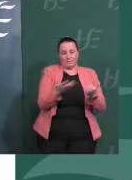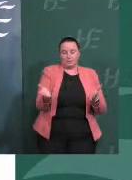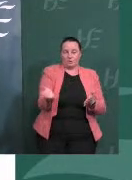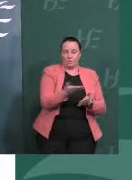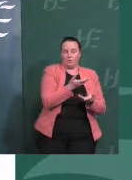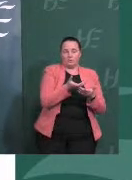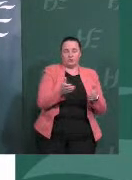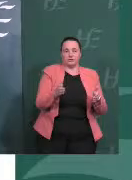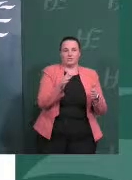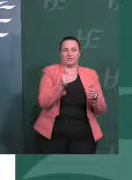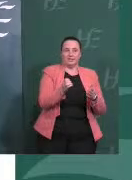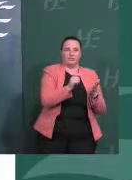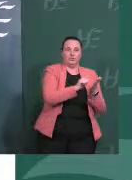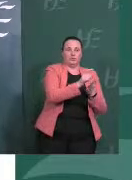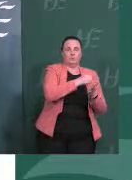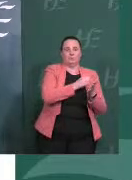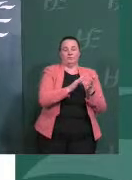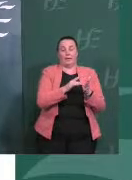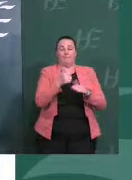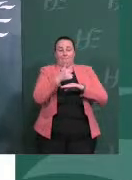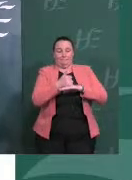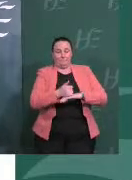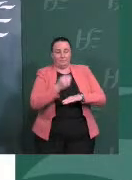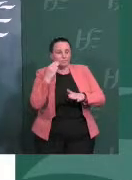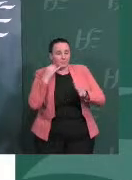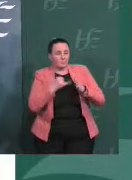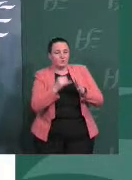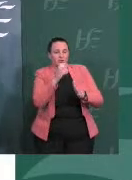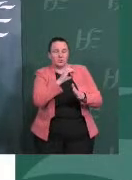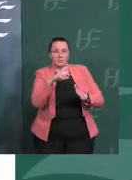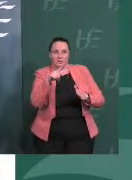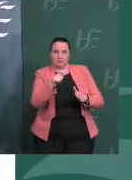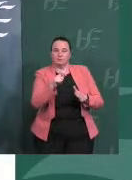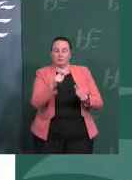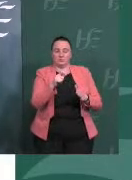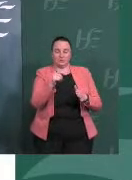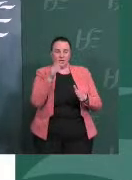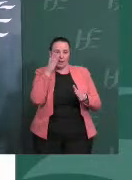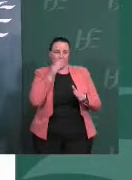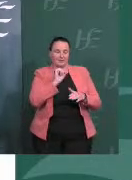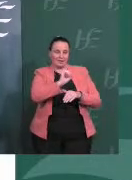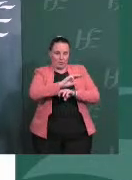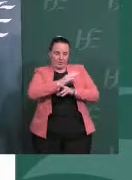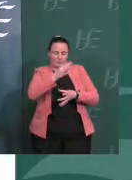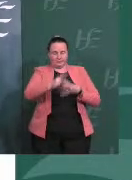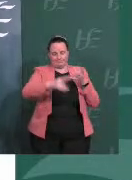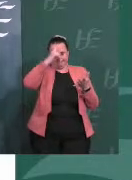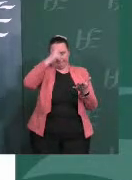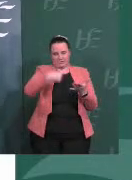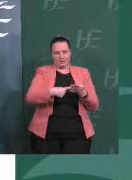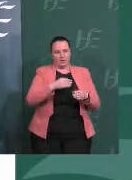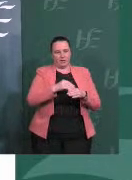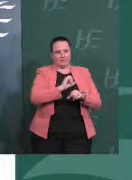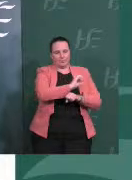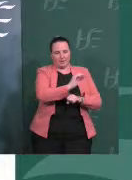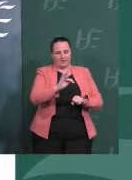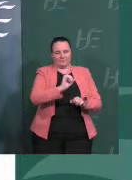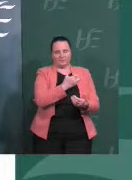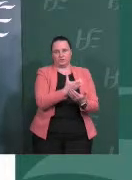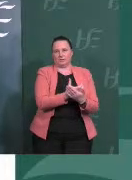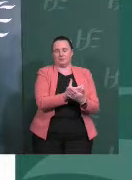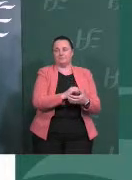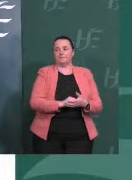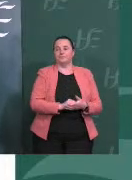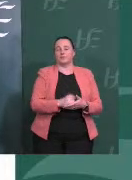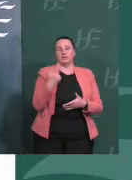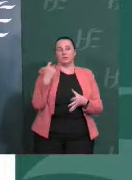those ages, and based on consent and information provided to them to allow their parents to make a decision on their behalf. A